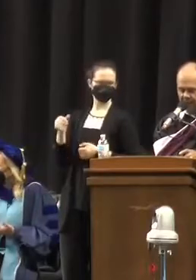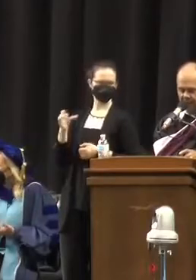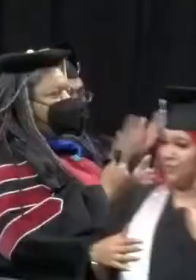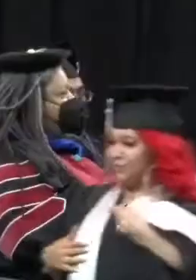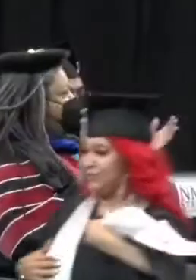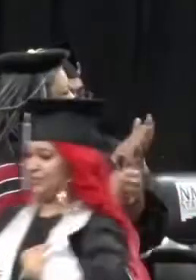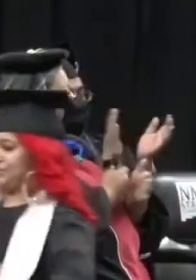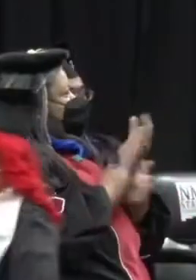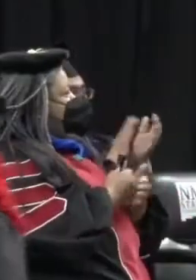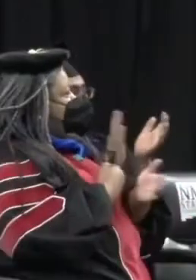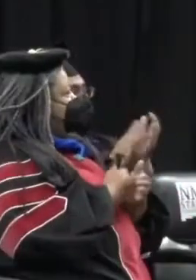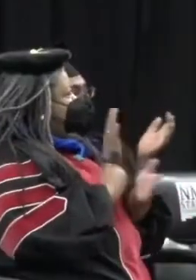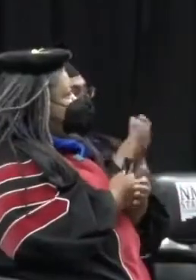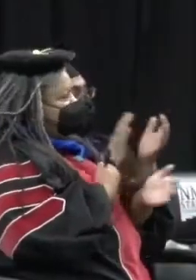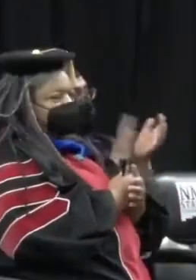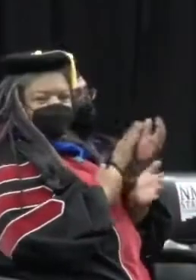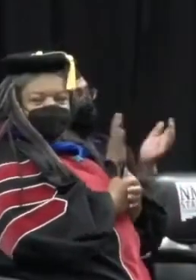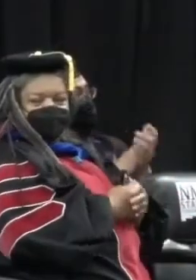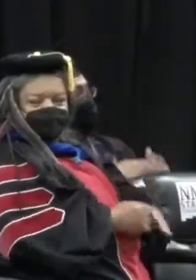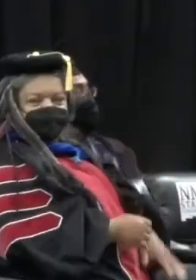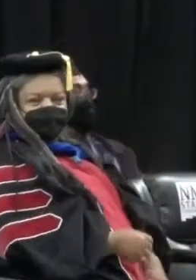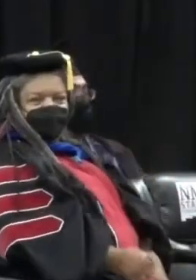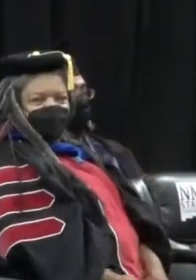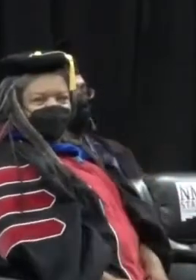Crimson Scholar, Meritorious Graduate.